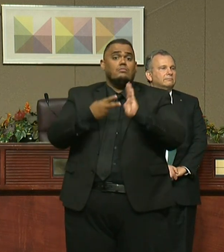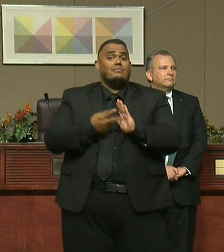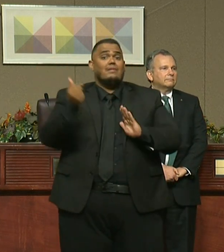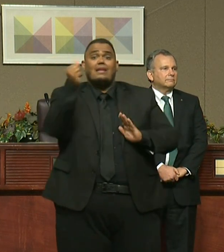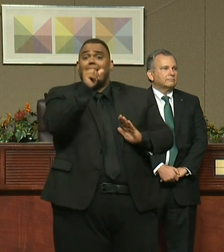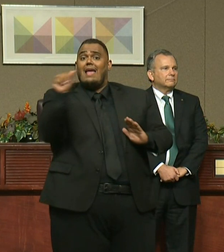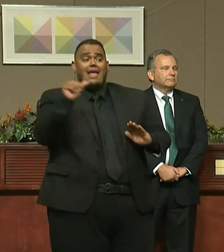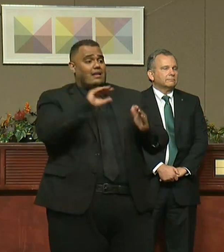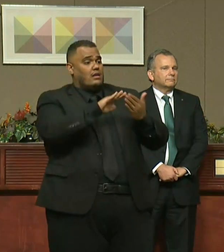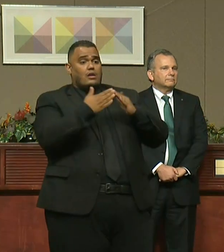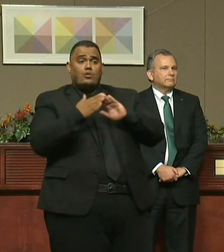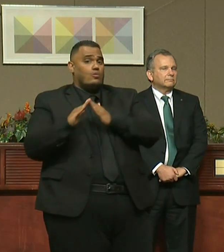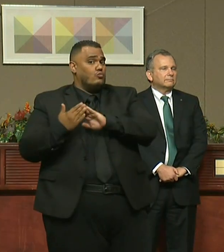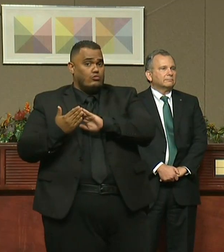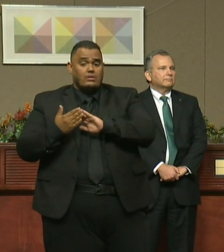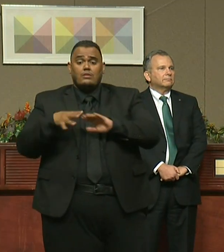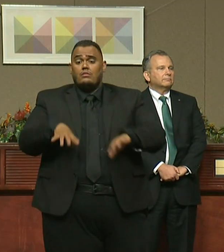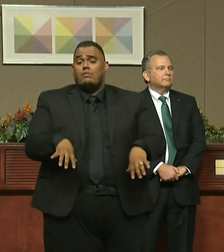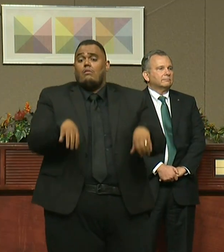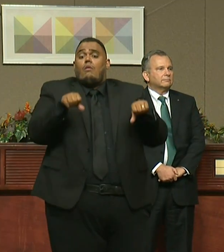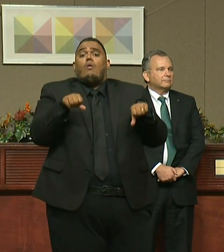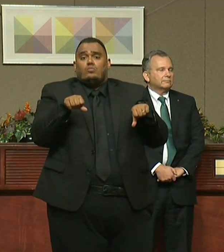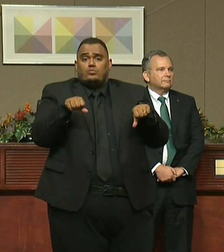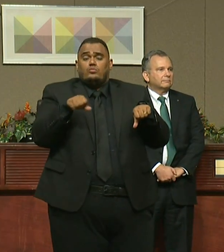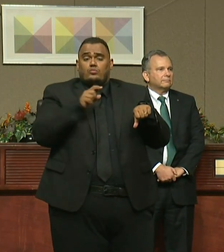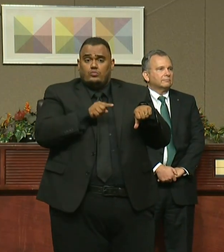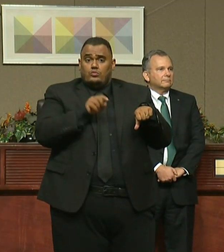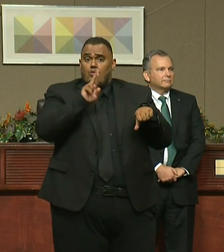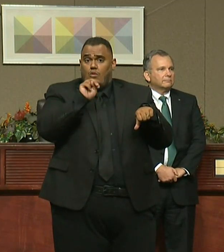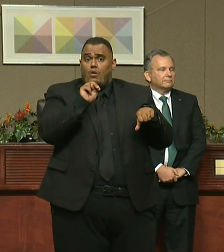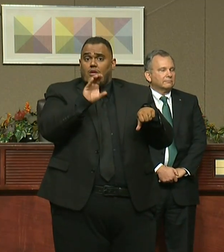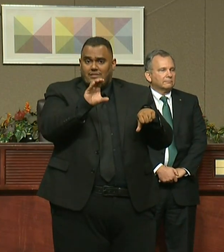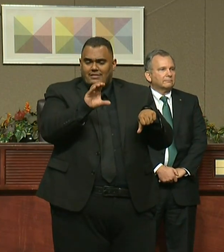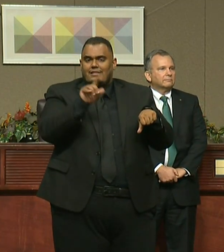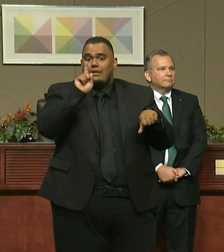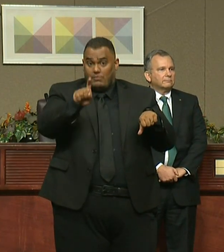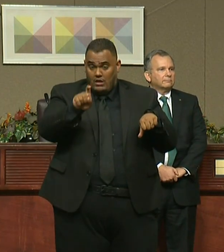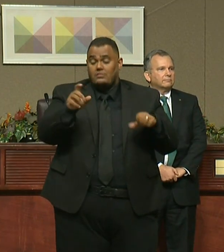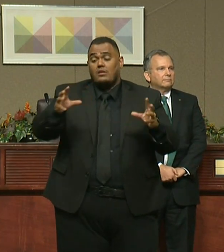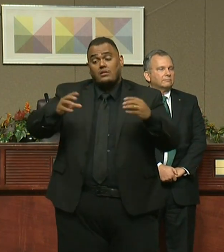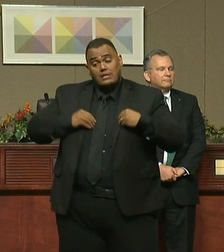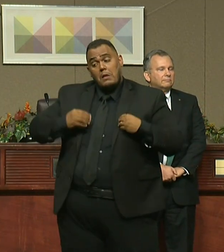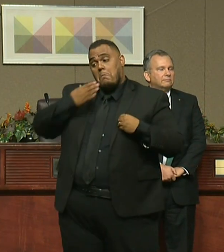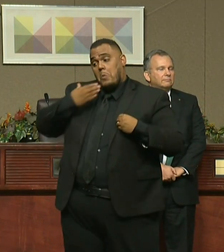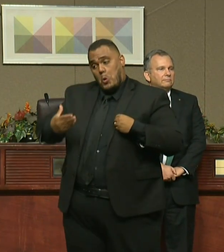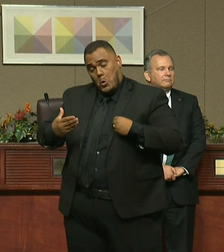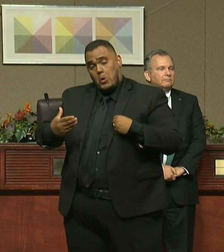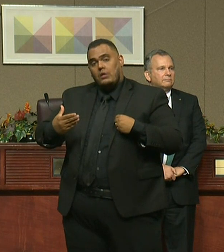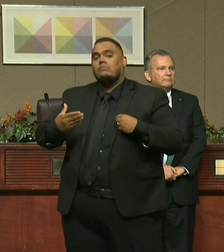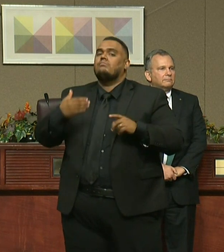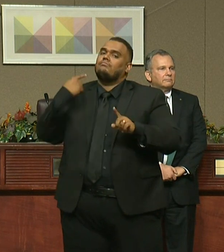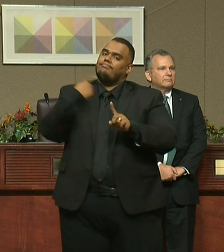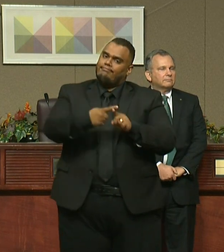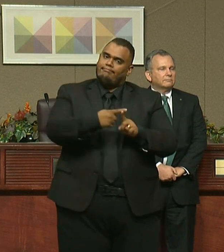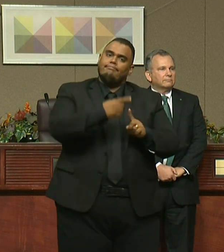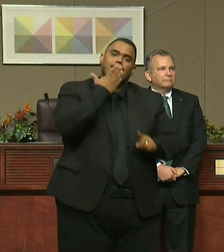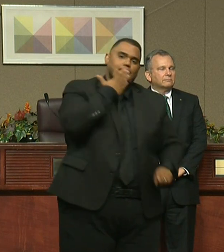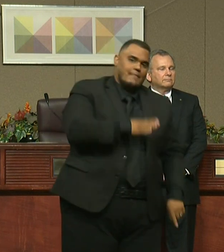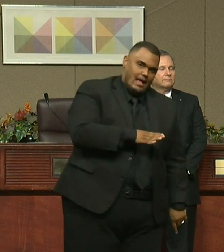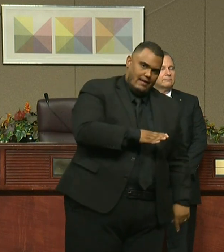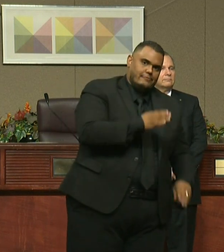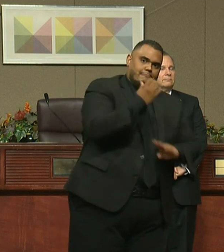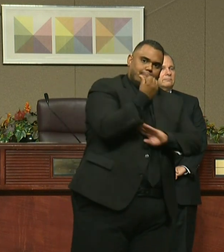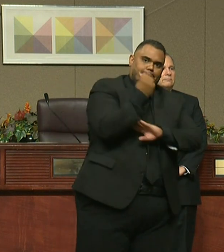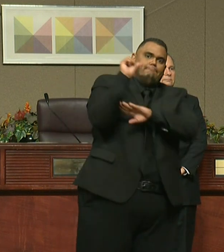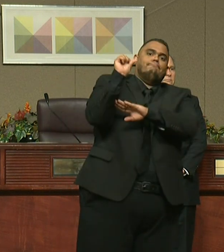that endeavors to host it, they got to take the good with the bad. And there will be significant costs there, and I